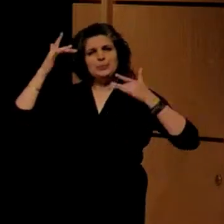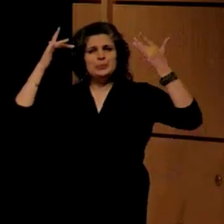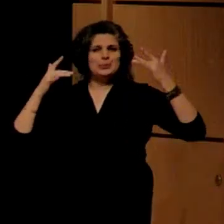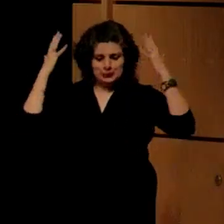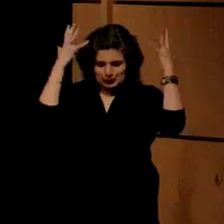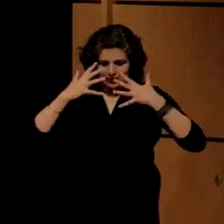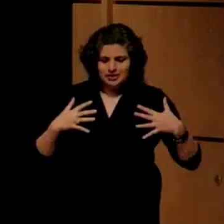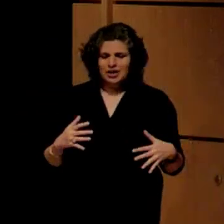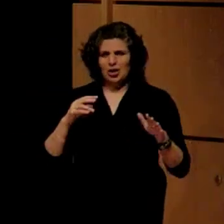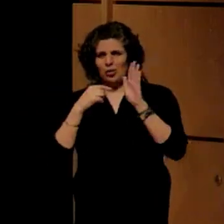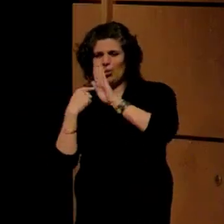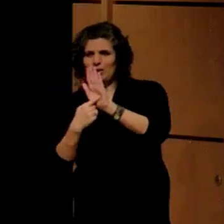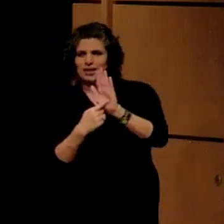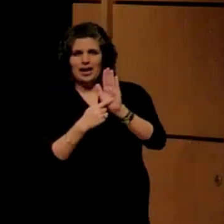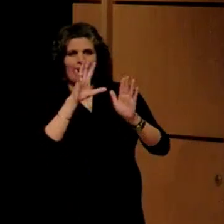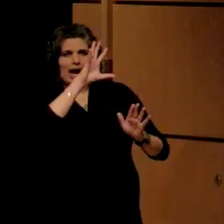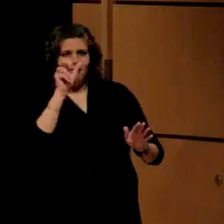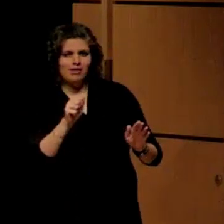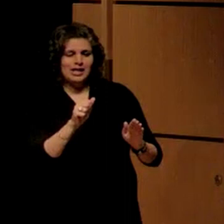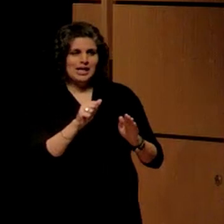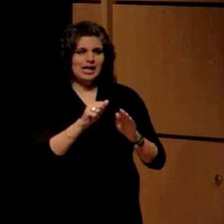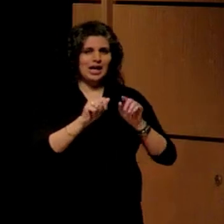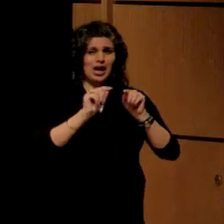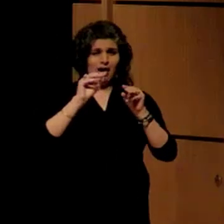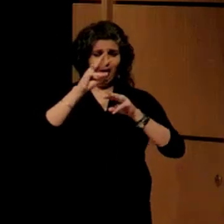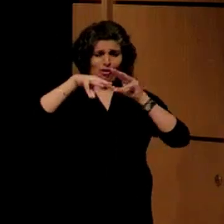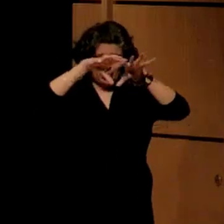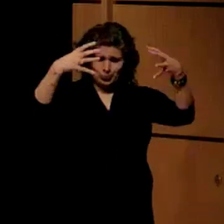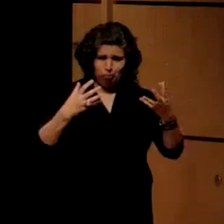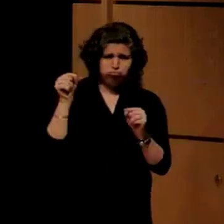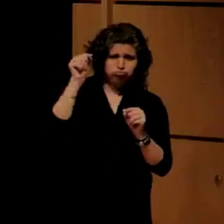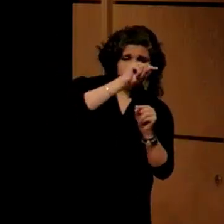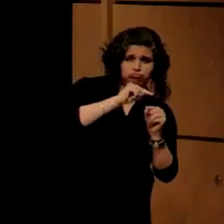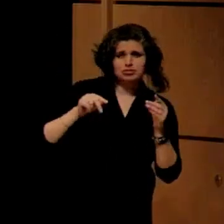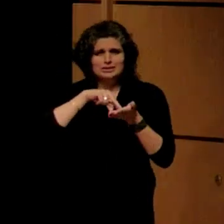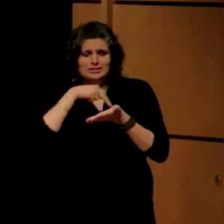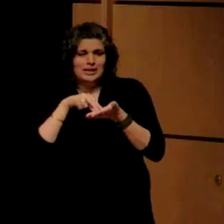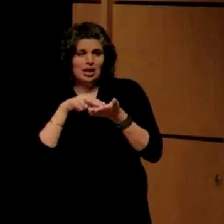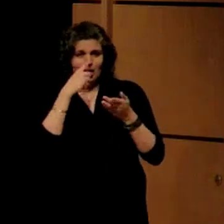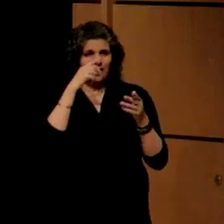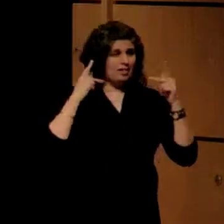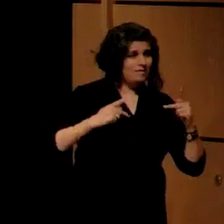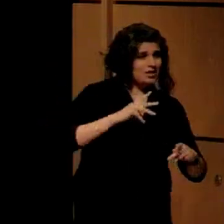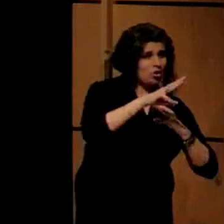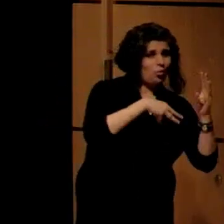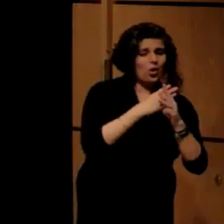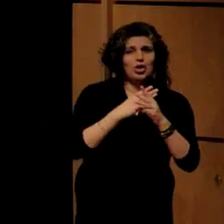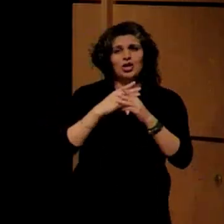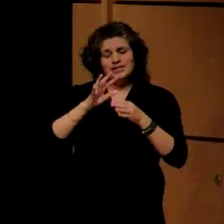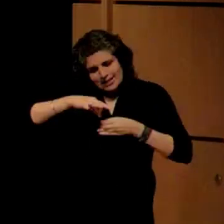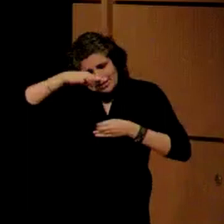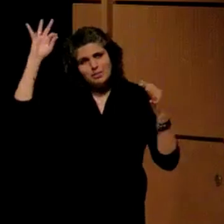on African and diasporic dances, demonstrates a desire to collapse time and space between the physical world and the